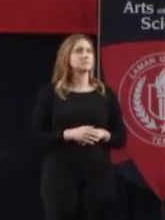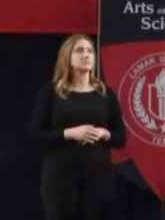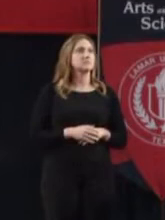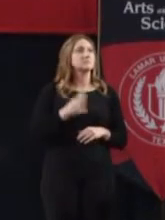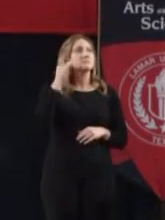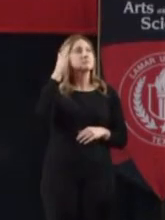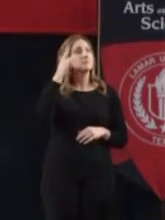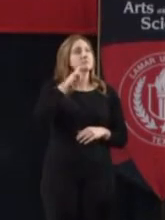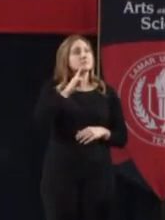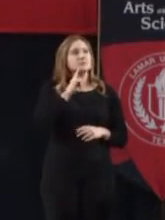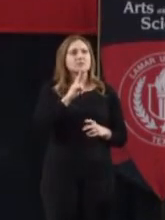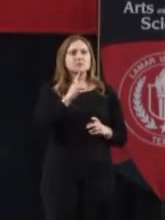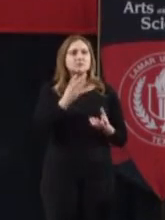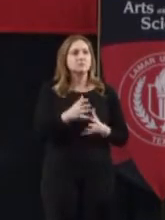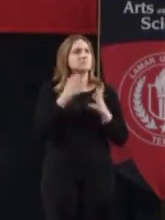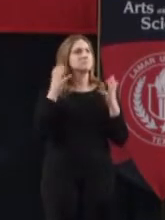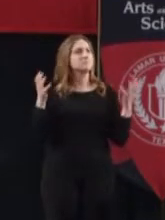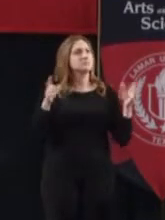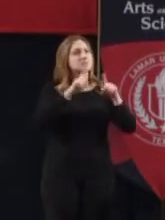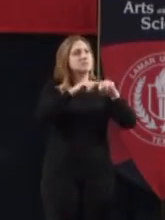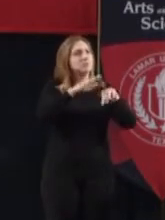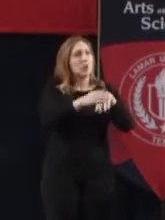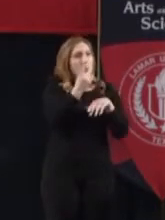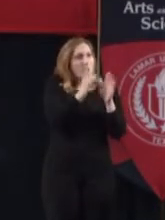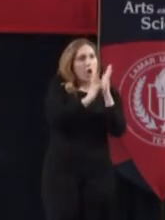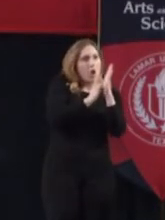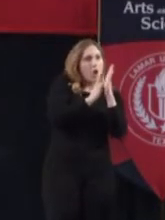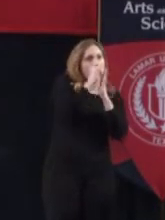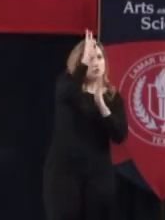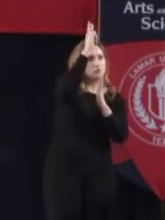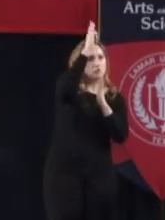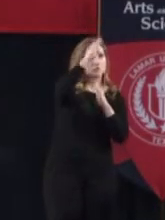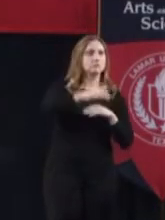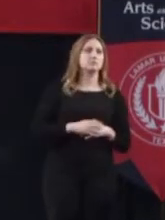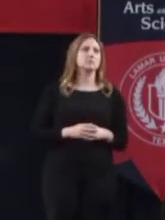Because so much is riding on a single launch.